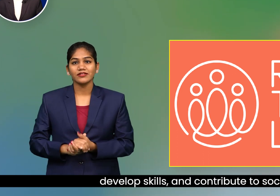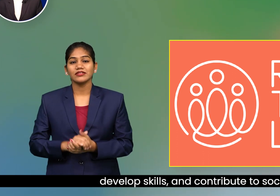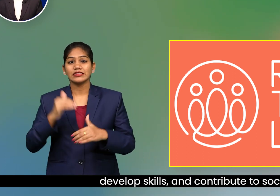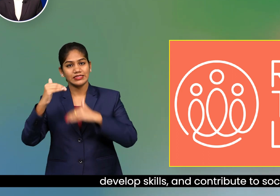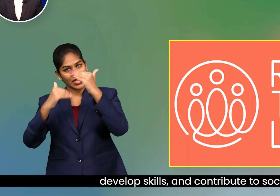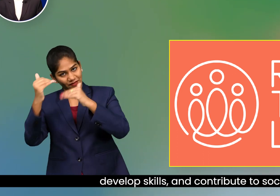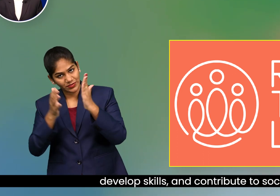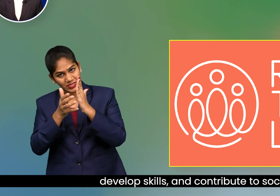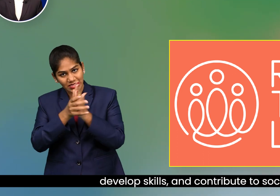skills, and